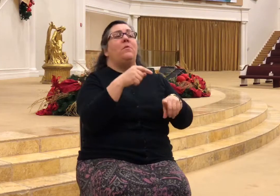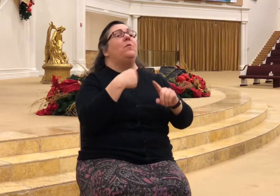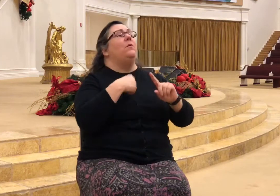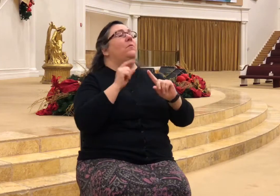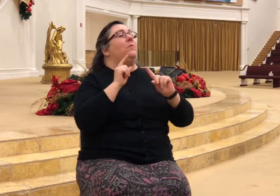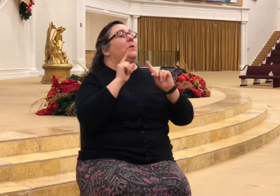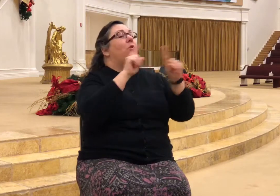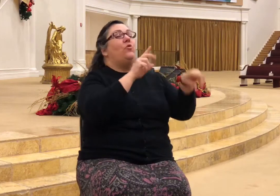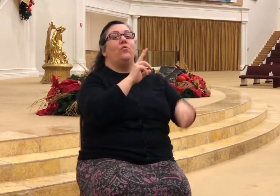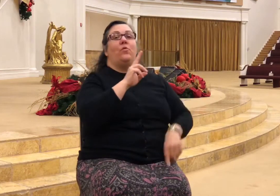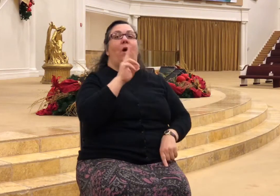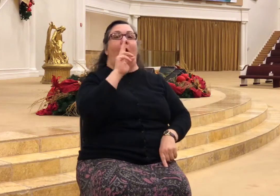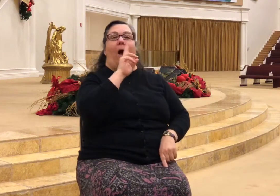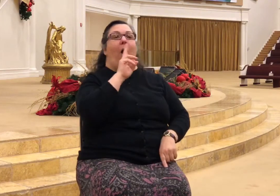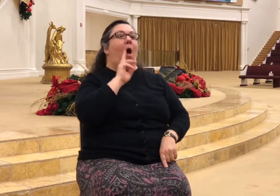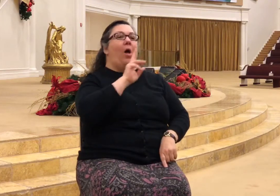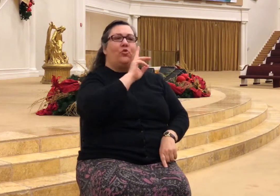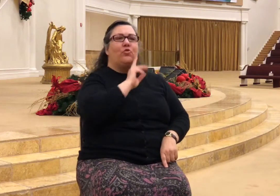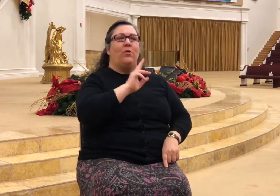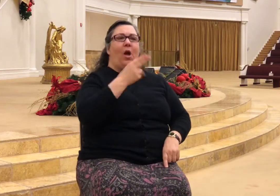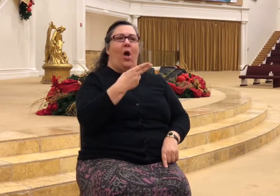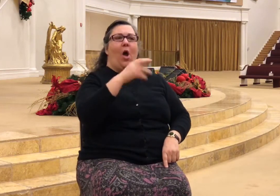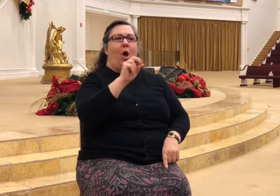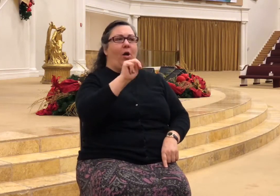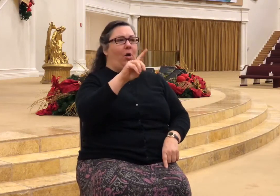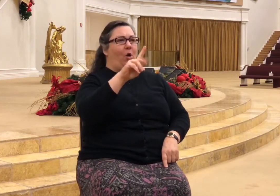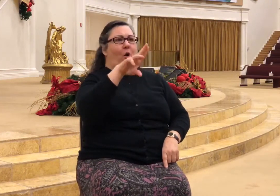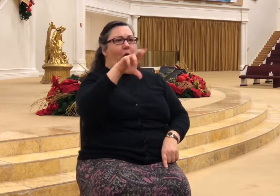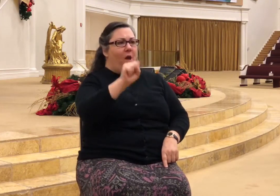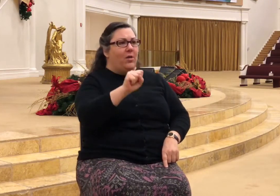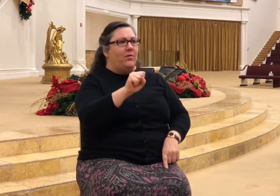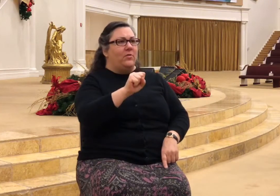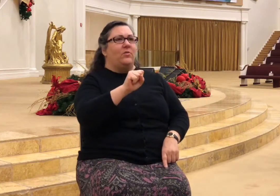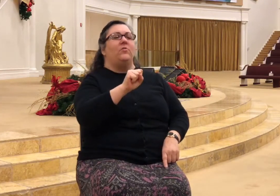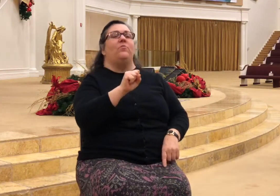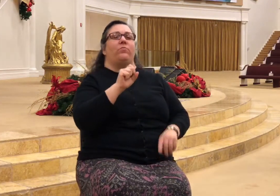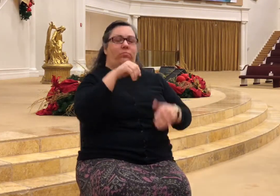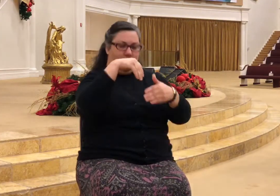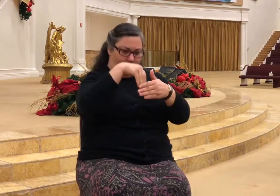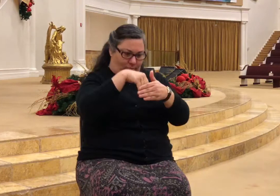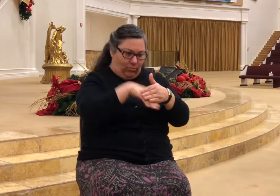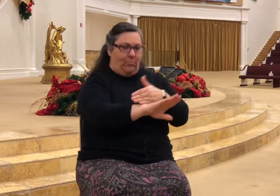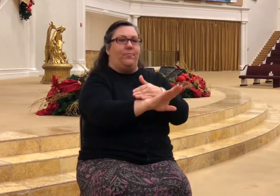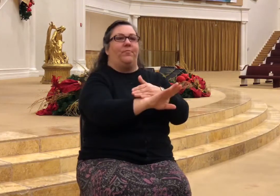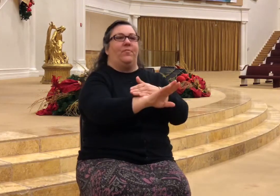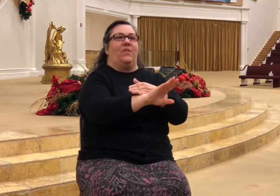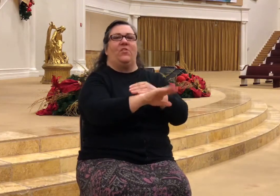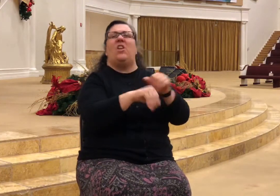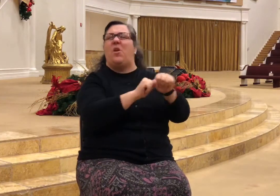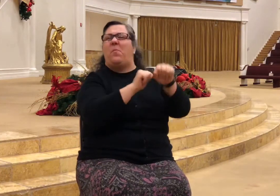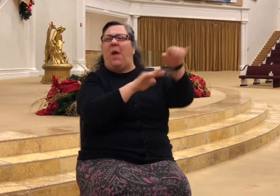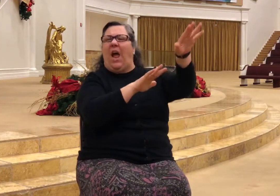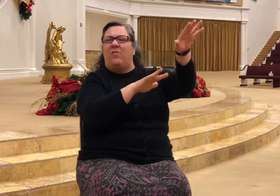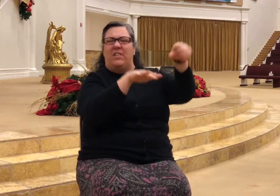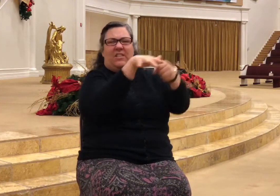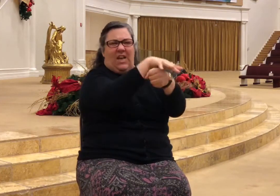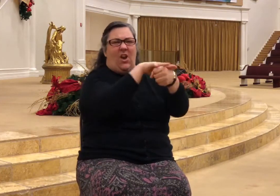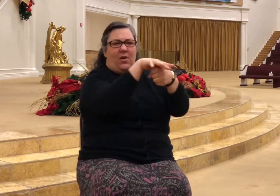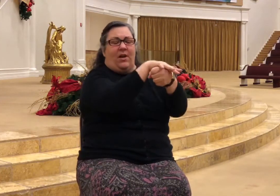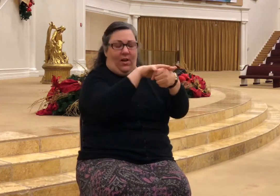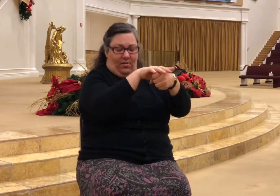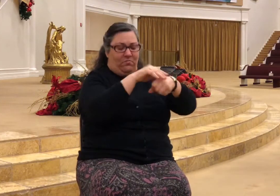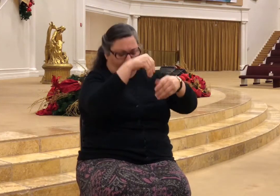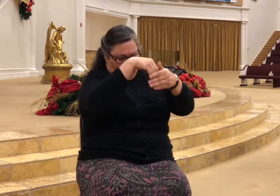to Honduras to a place called Siguate Peque, which is up in the mountains of the mainland of